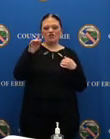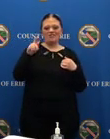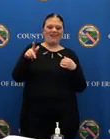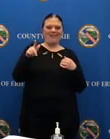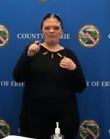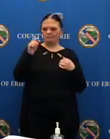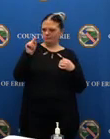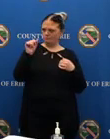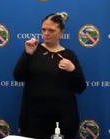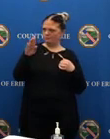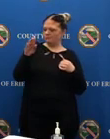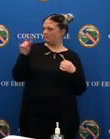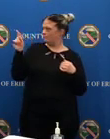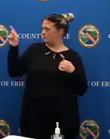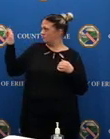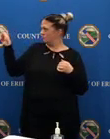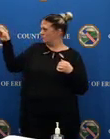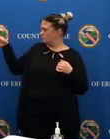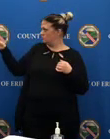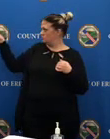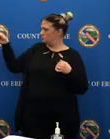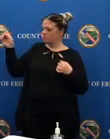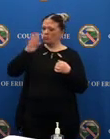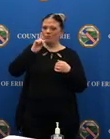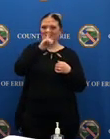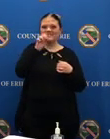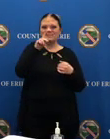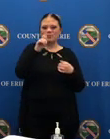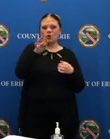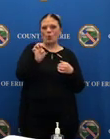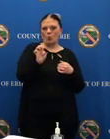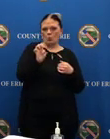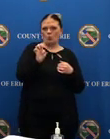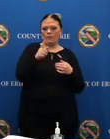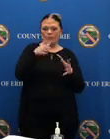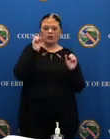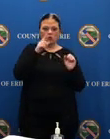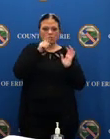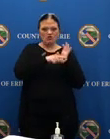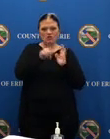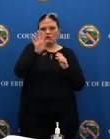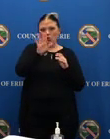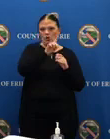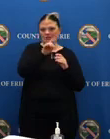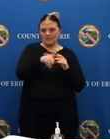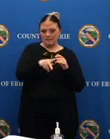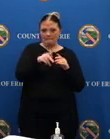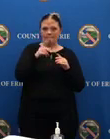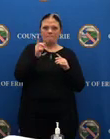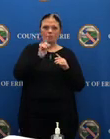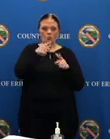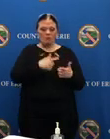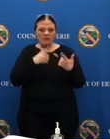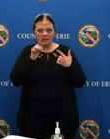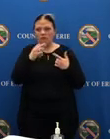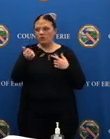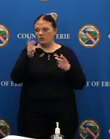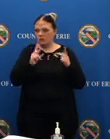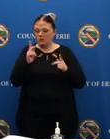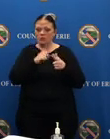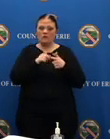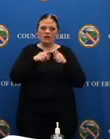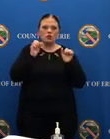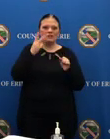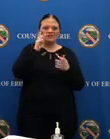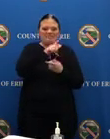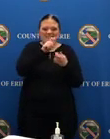click, and it'll give you the zip codes. So you can look at your zip code from where you live or where others live and see exactly how much you have per zip